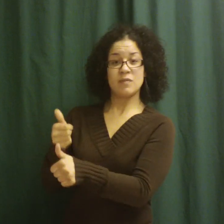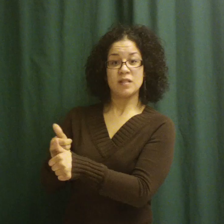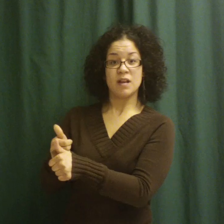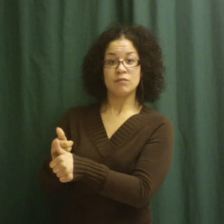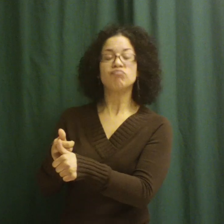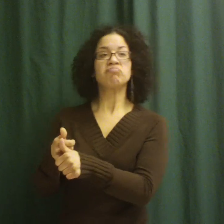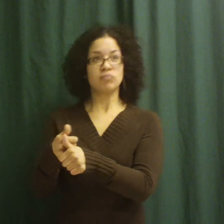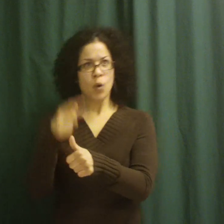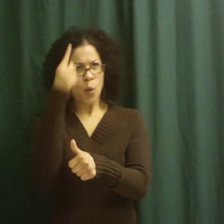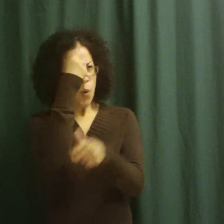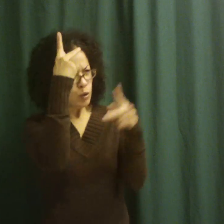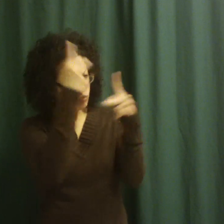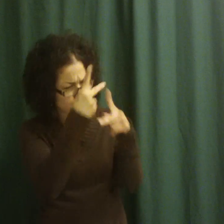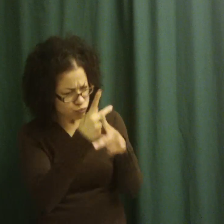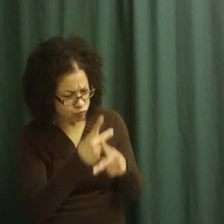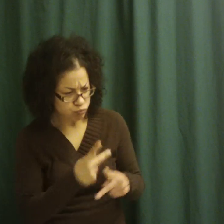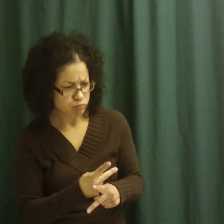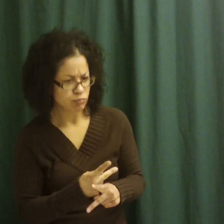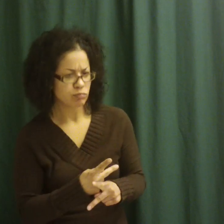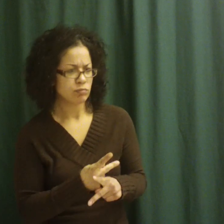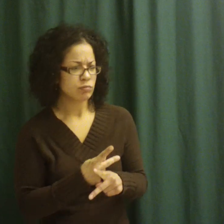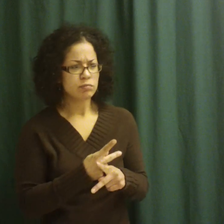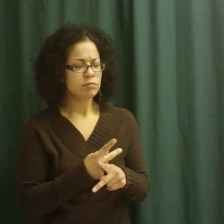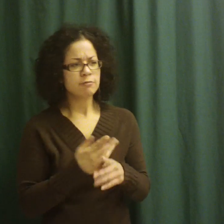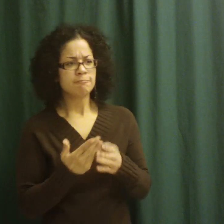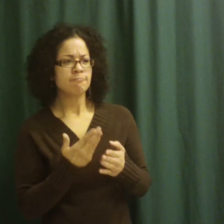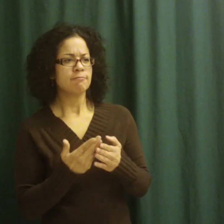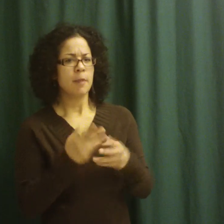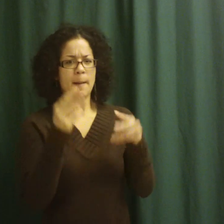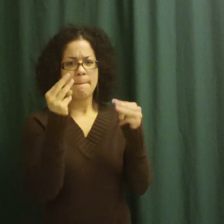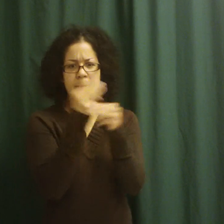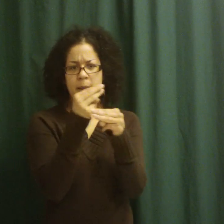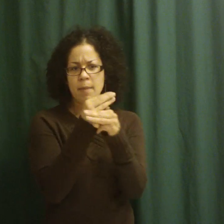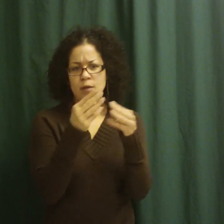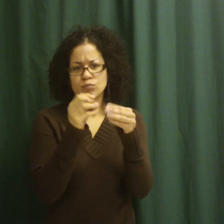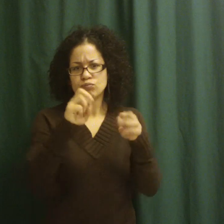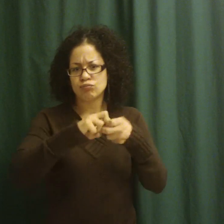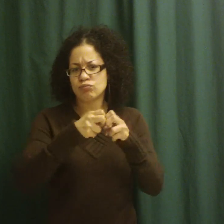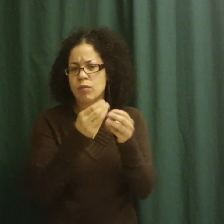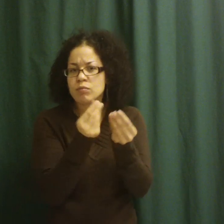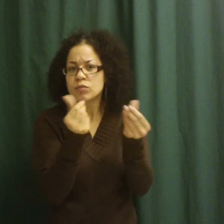pi and a version of the quadratic formula.